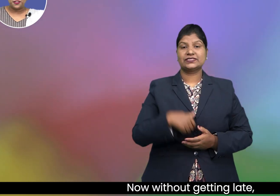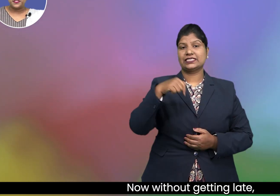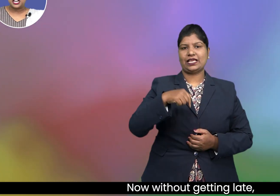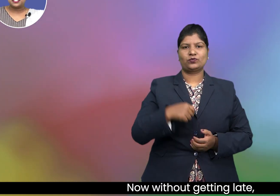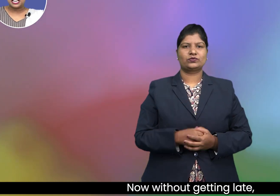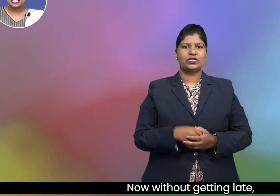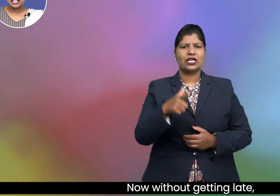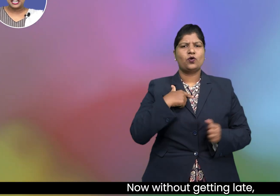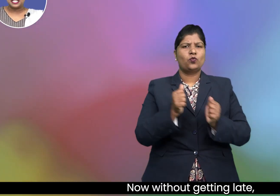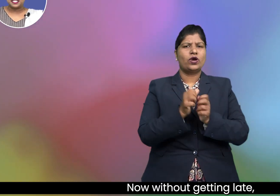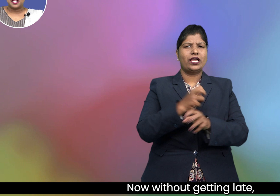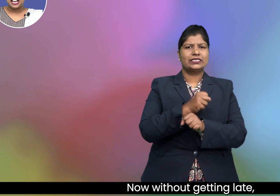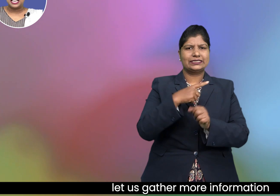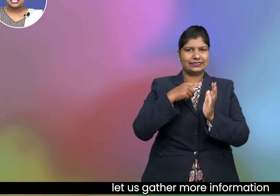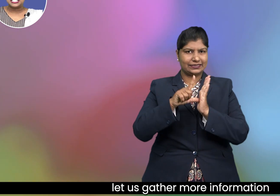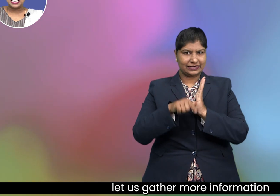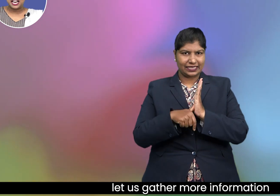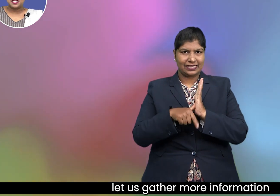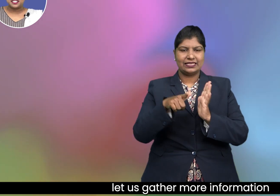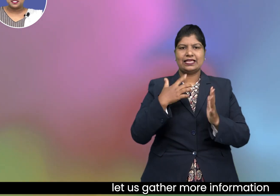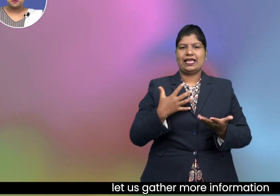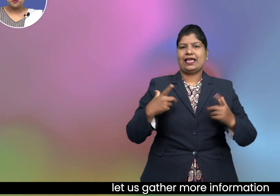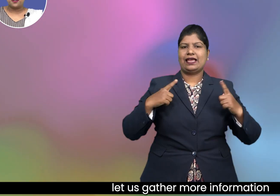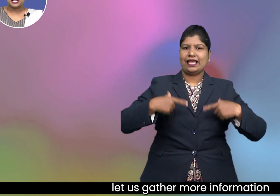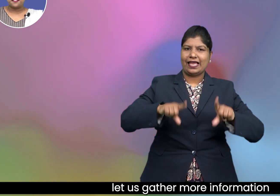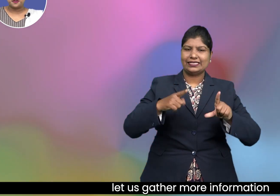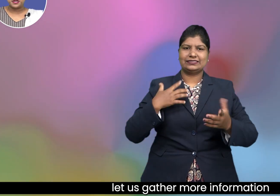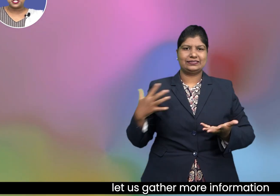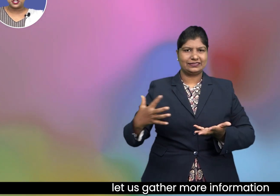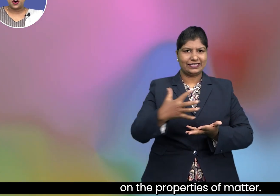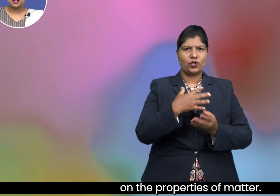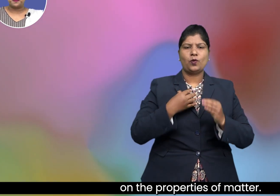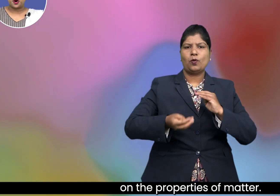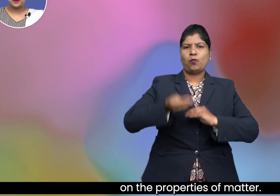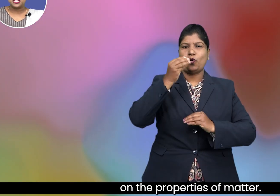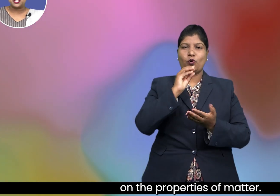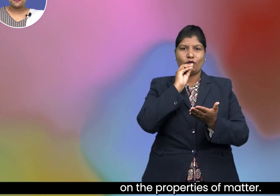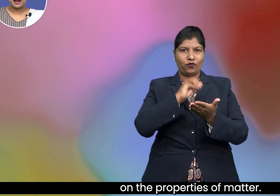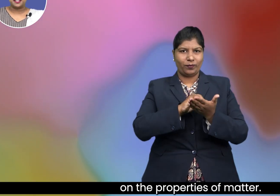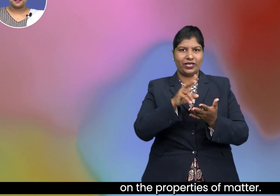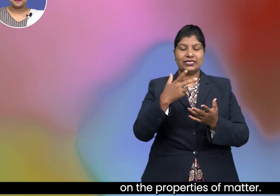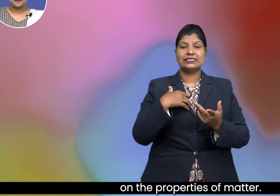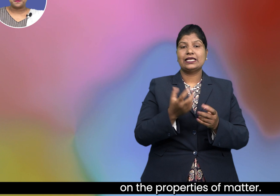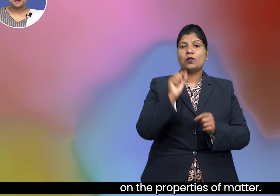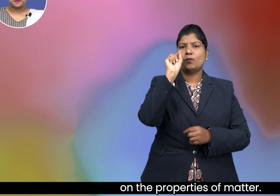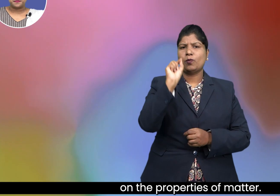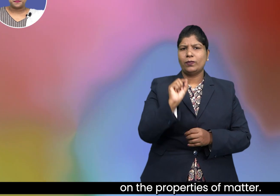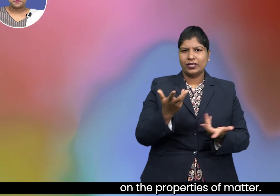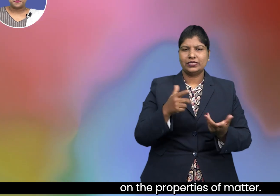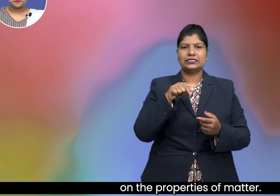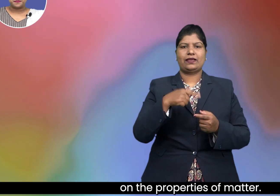Now, without getting late, let us gather more information on properties of matter.